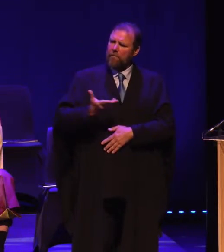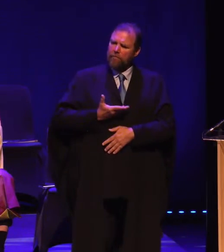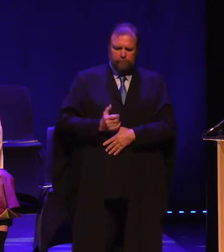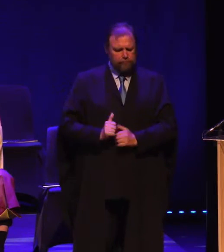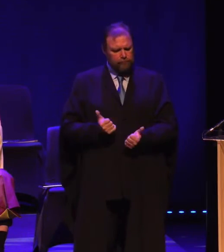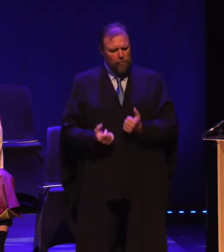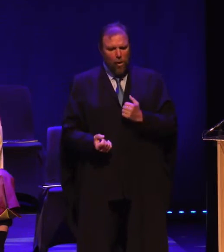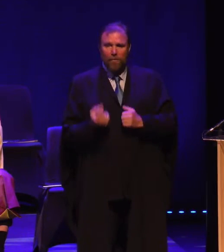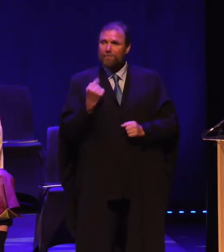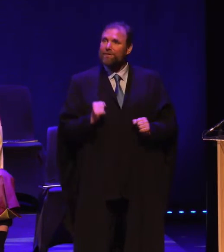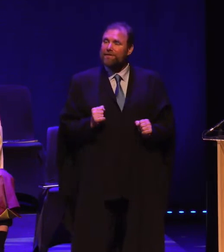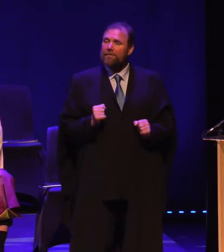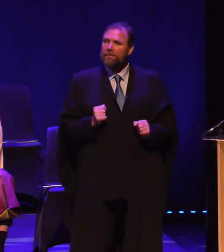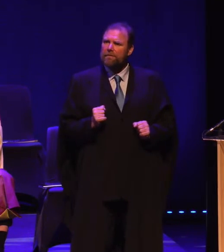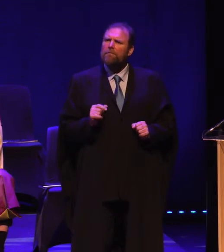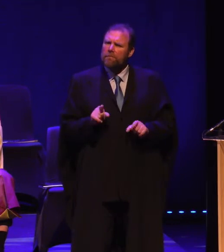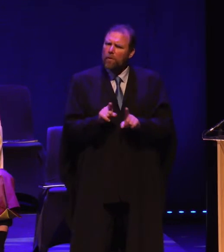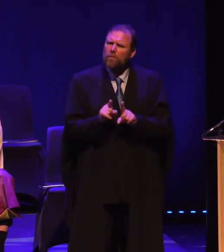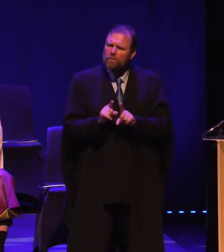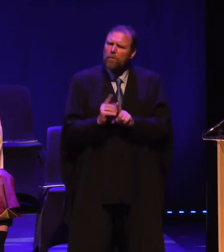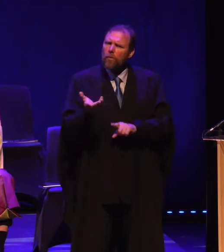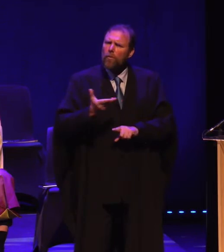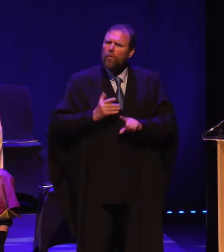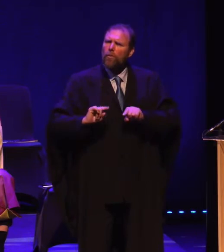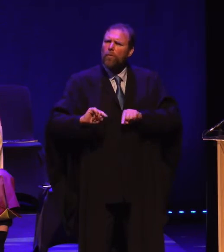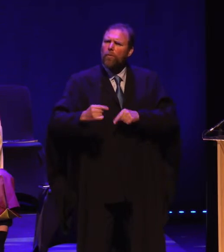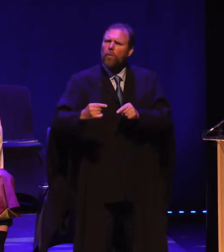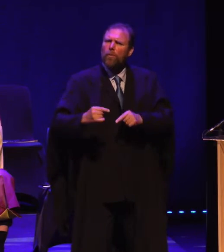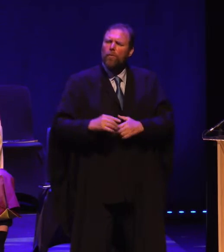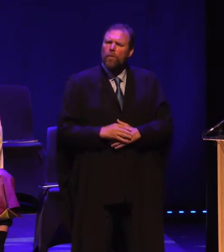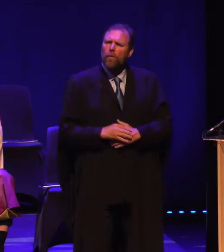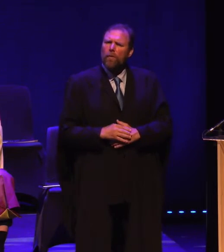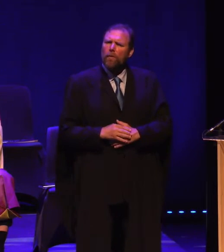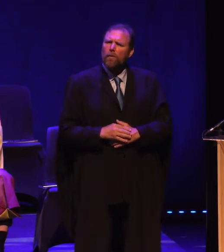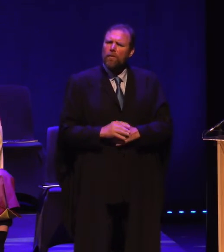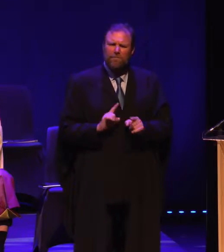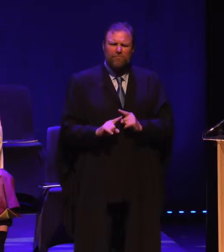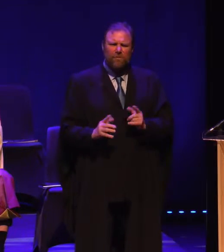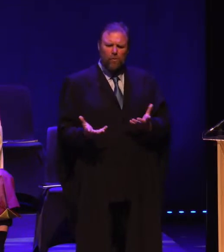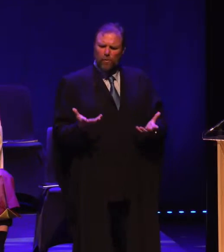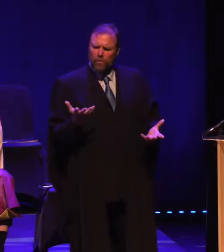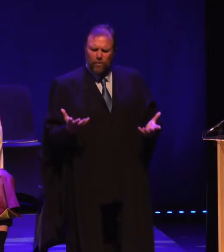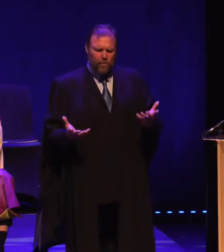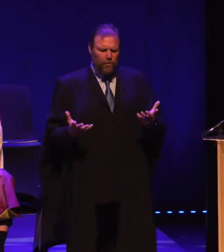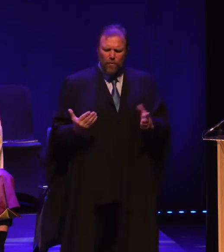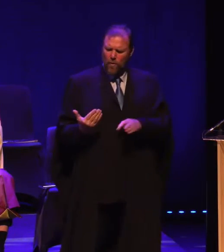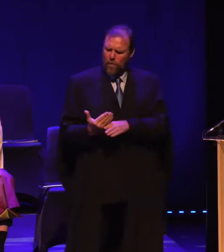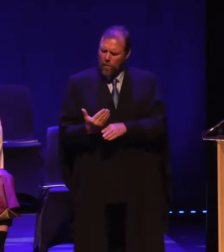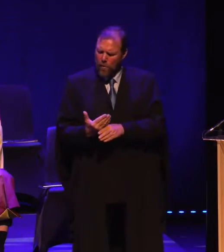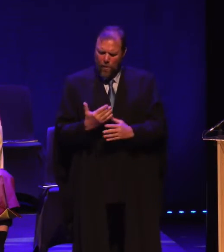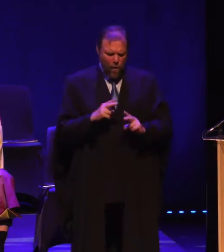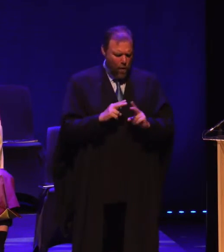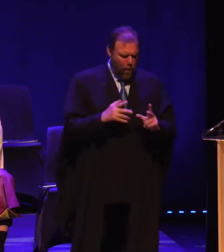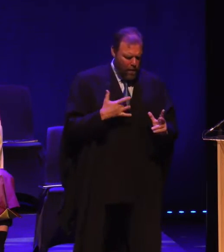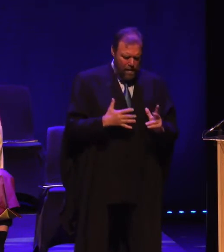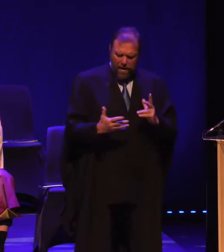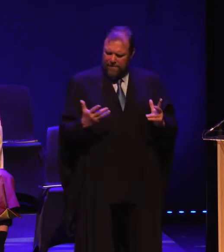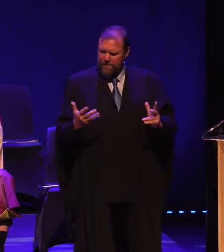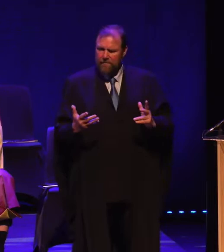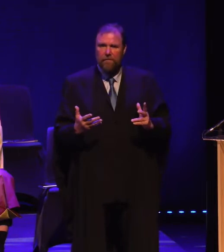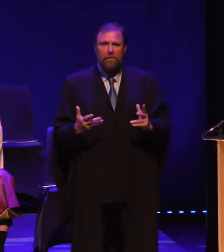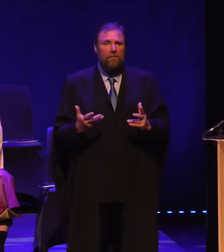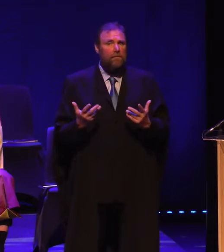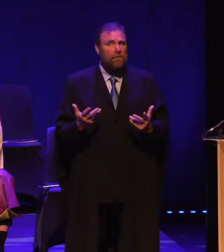also offer some strong challenges as we try to juggle work and home life, particularly in the current UK